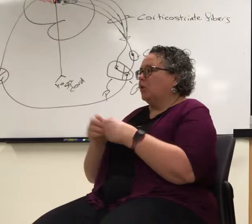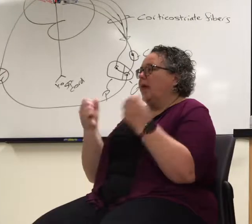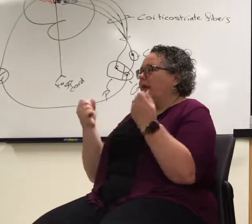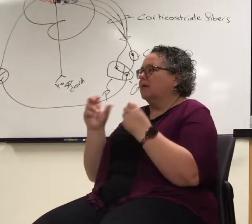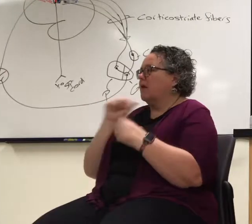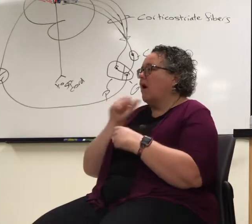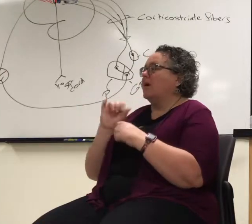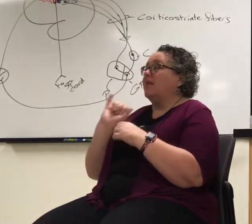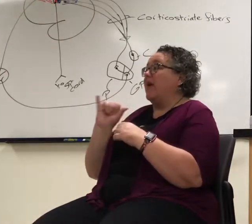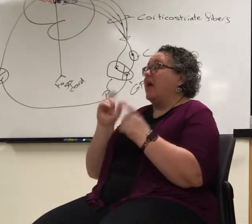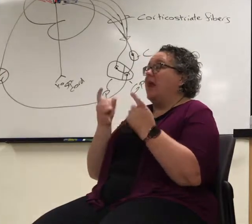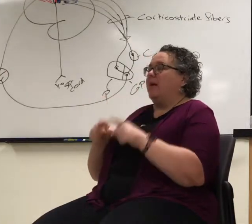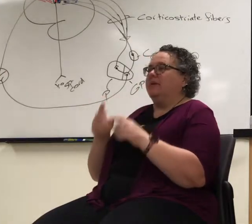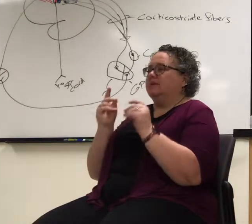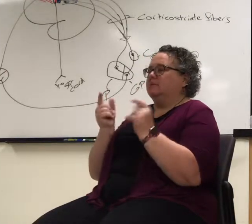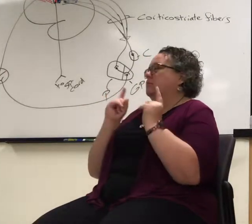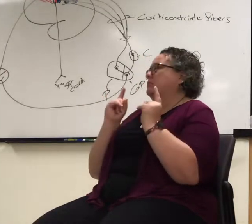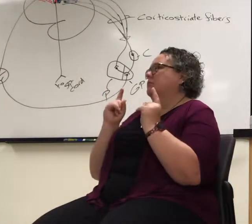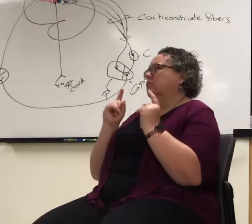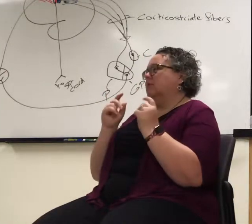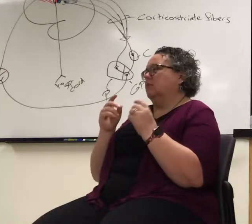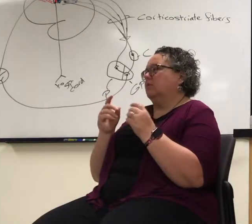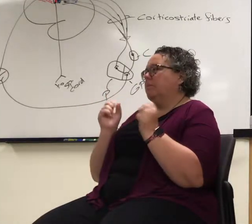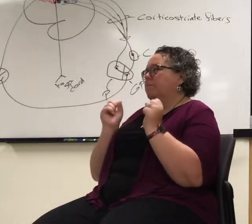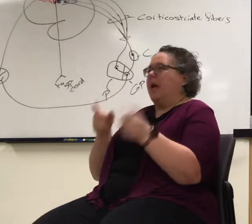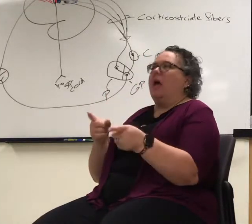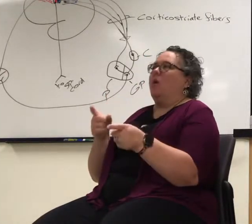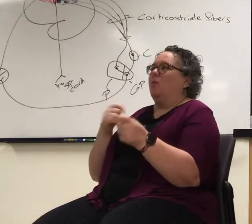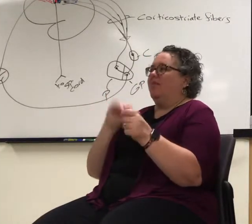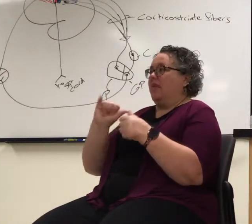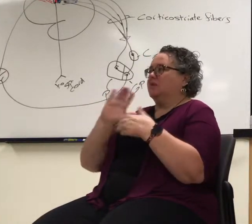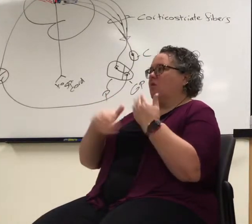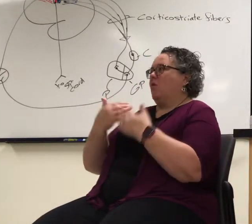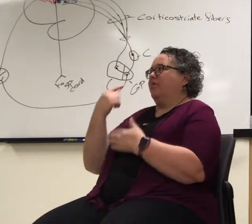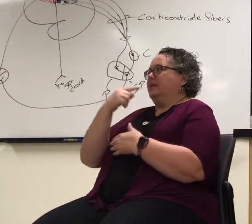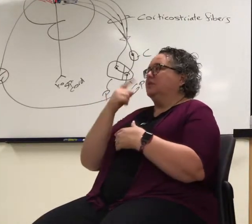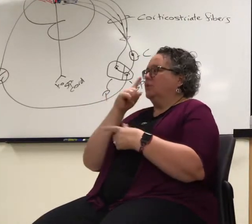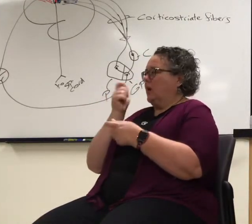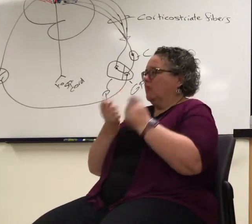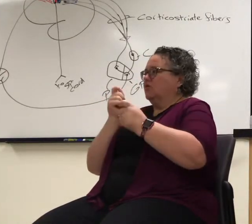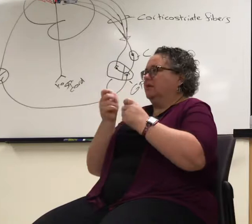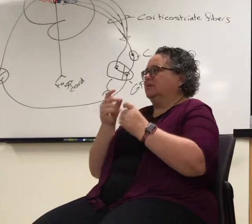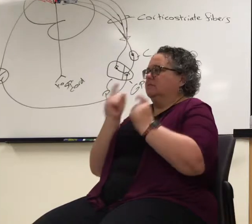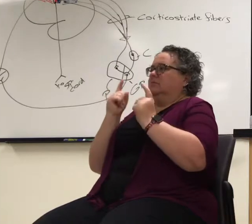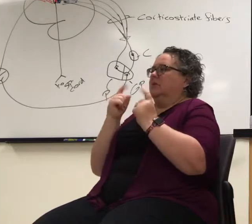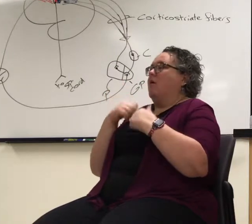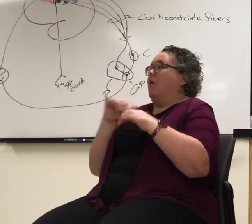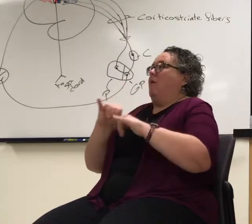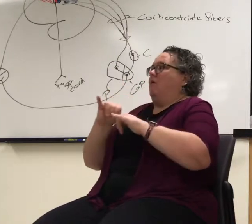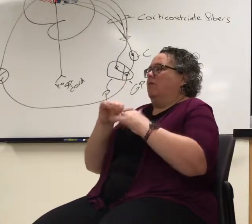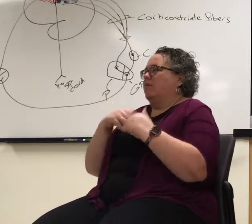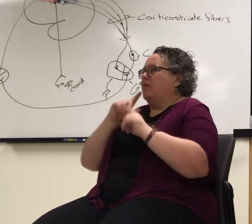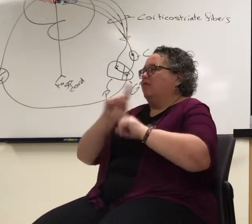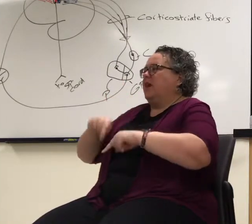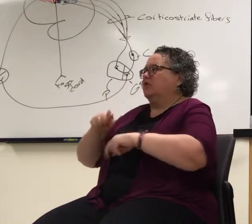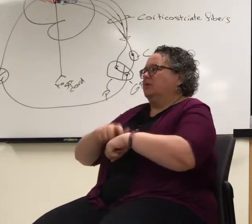all happens in a split second. That's all this. You make adjustments. Like, oh, that